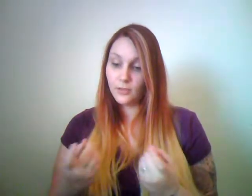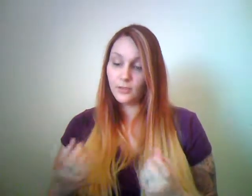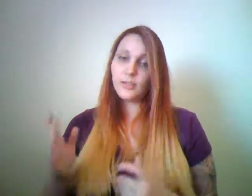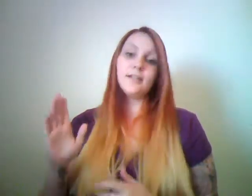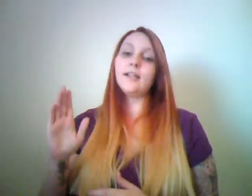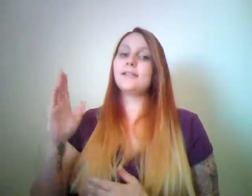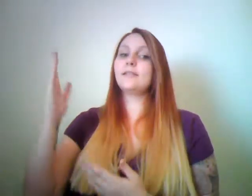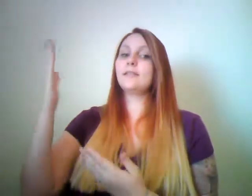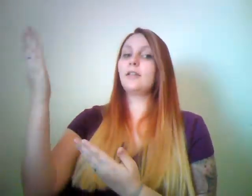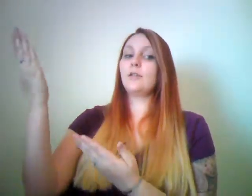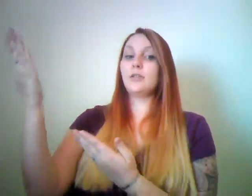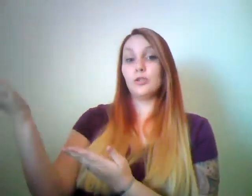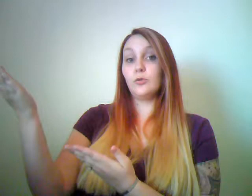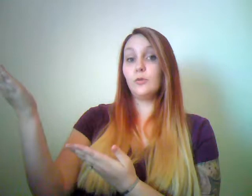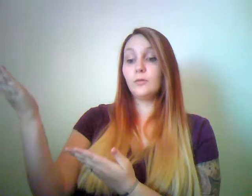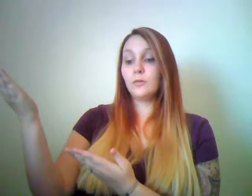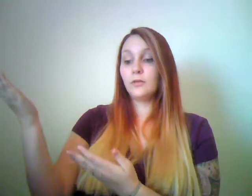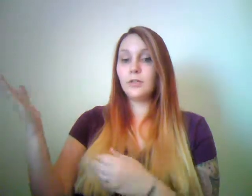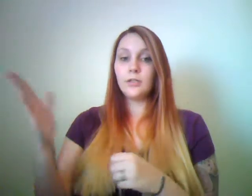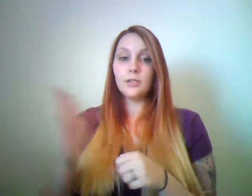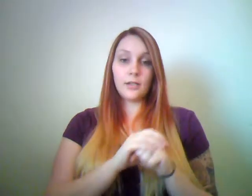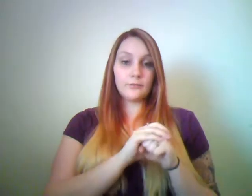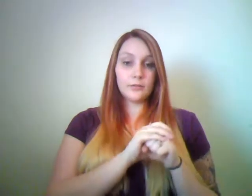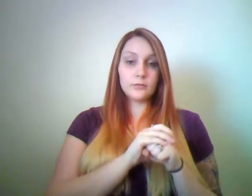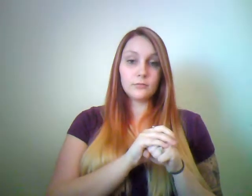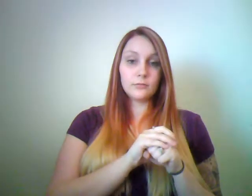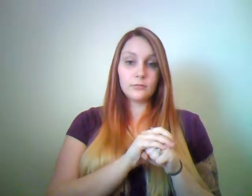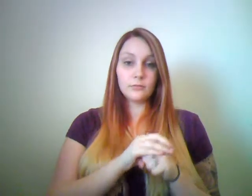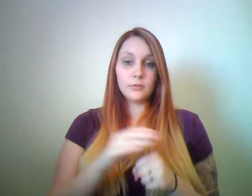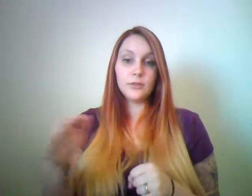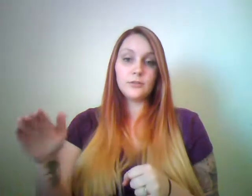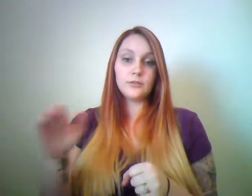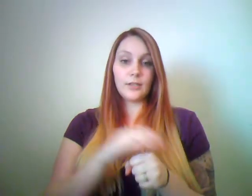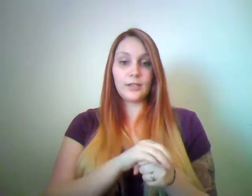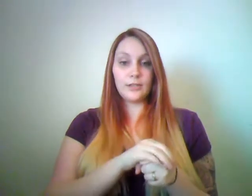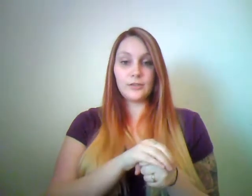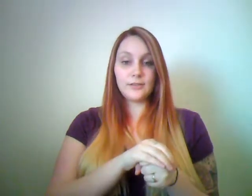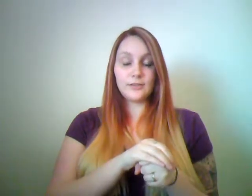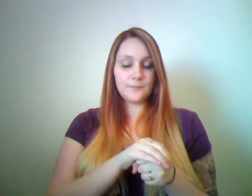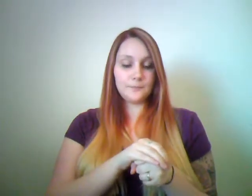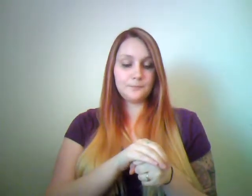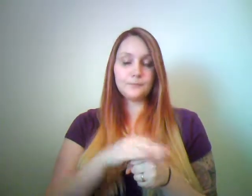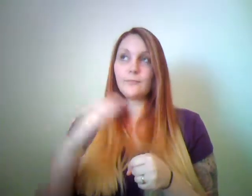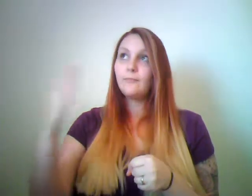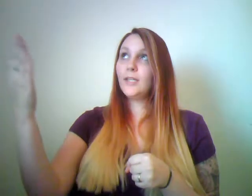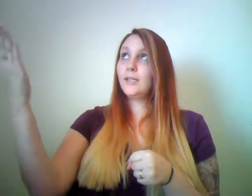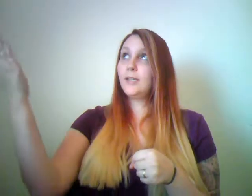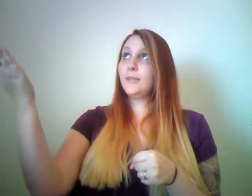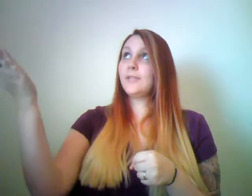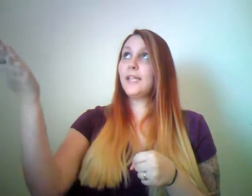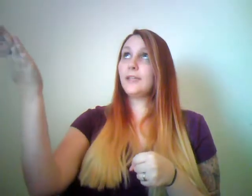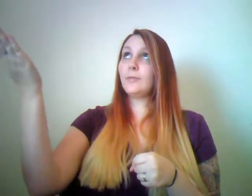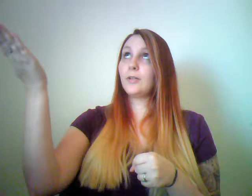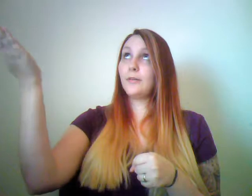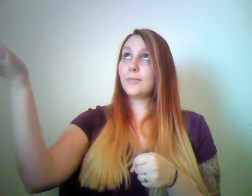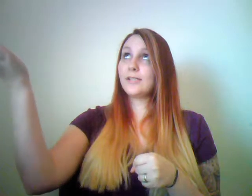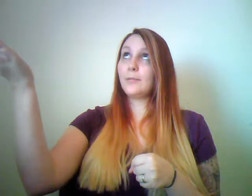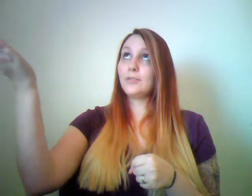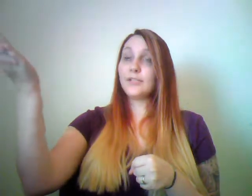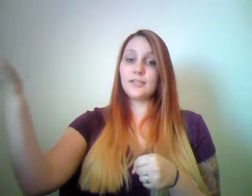And then I go you, cover. So I kind of just am taking what I'm establishing as him